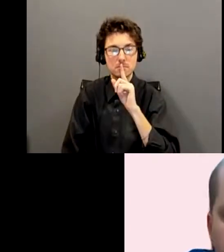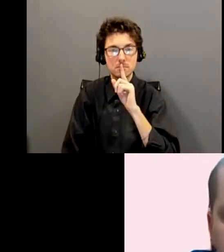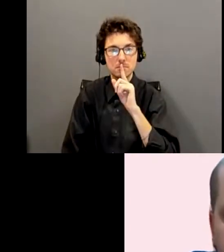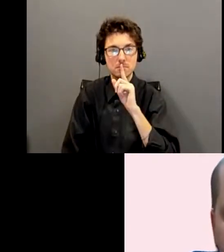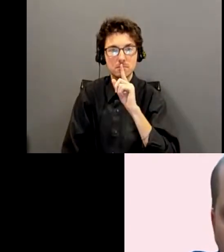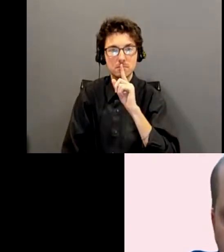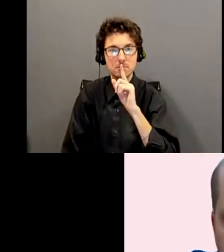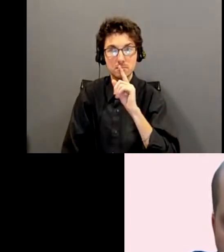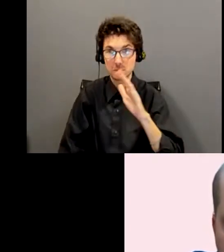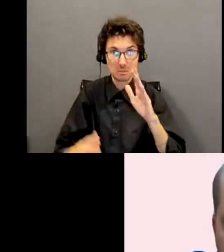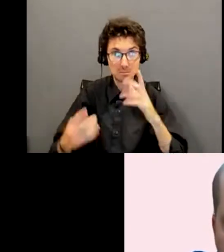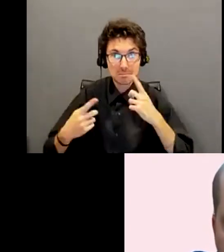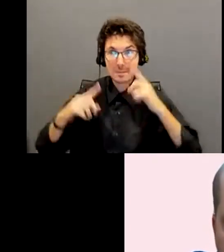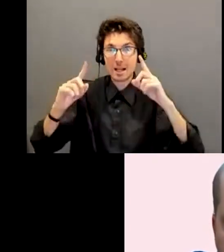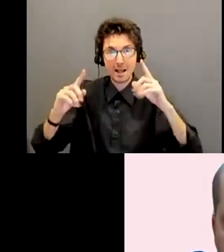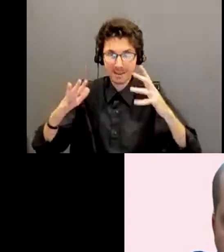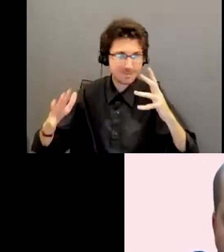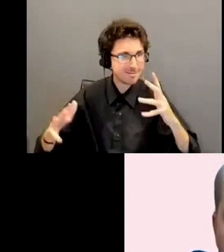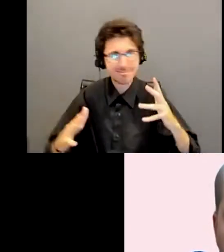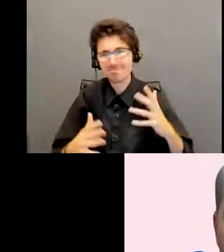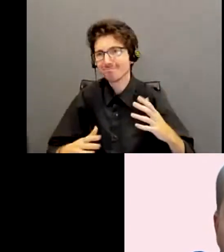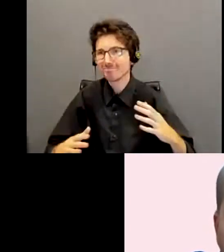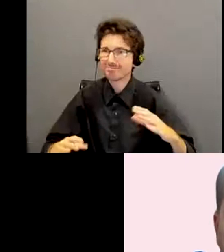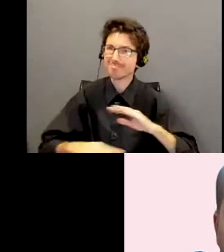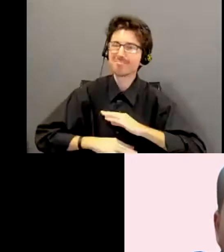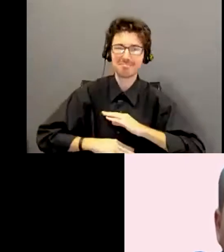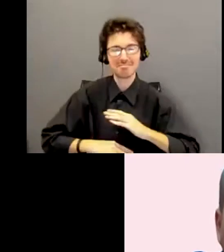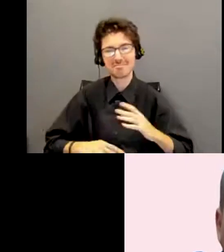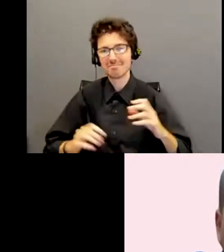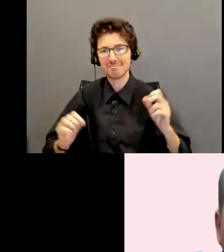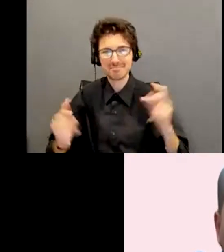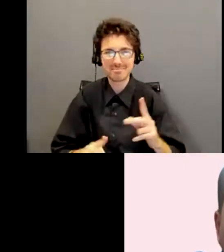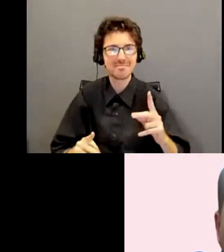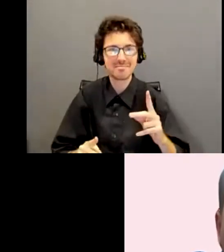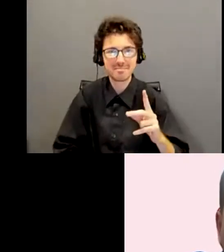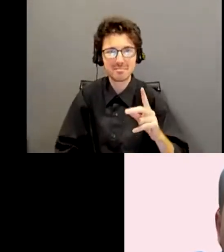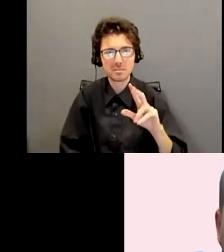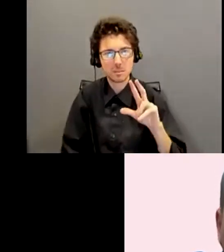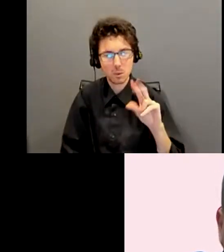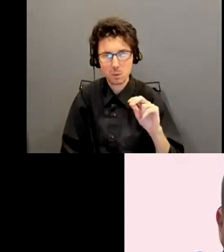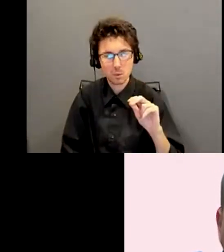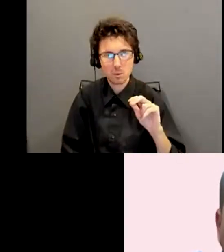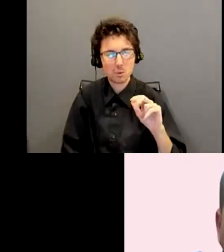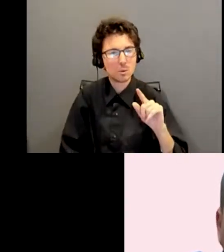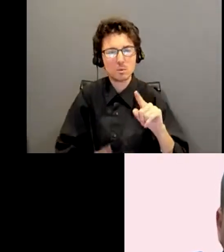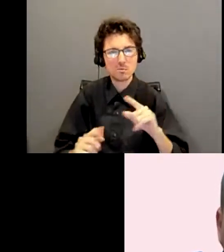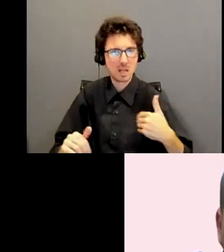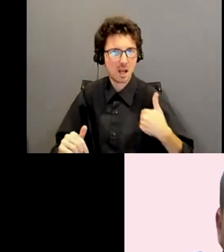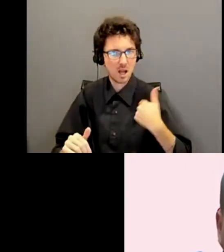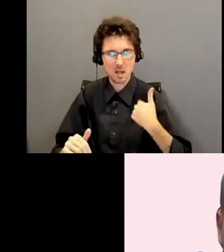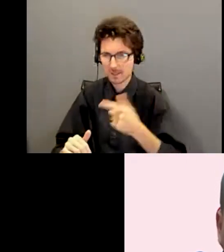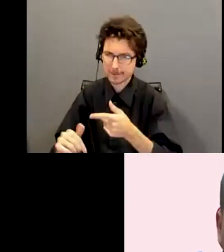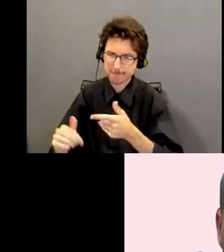those numbers, because the inclusion begins with young age. If kids will not